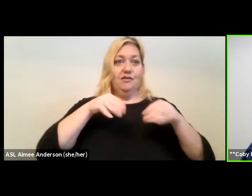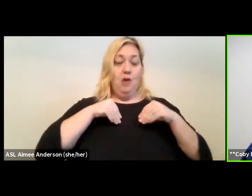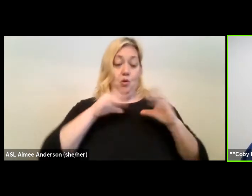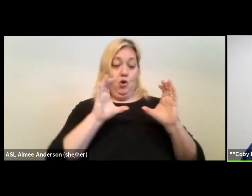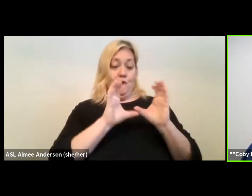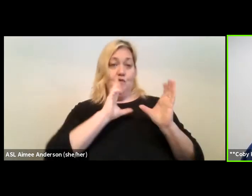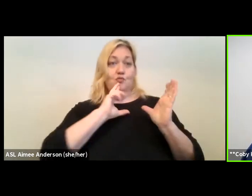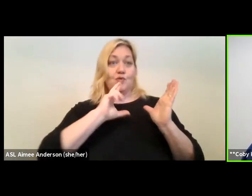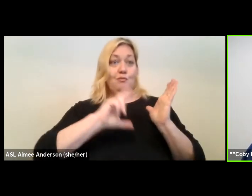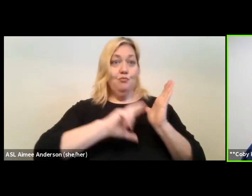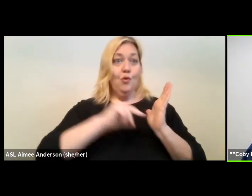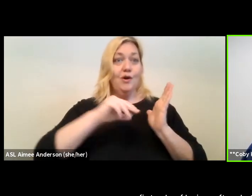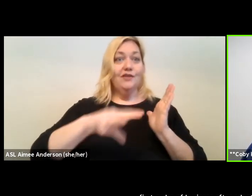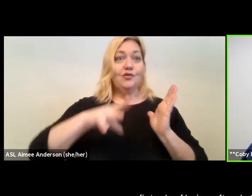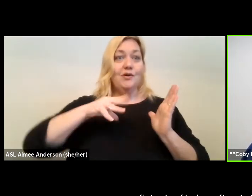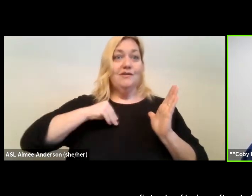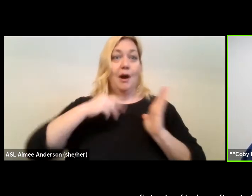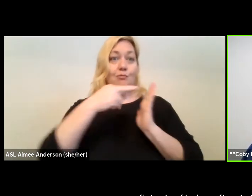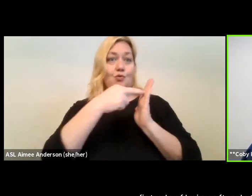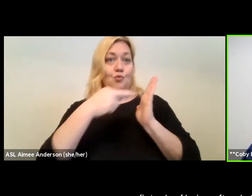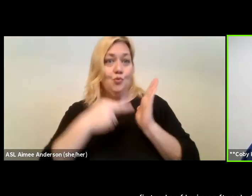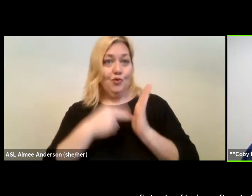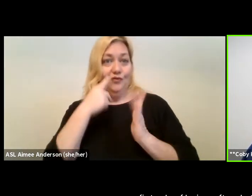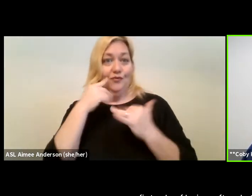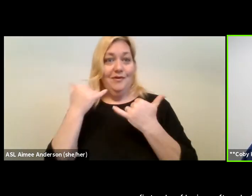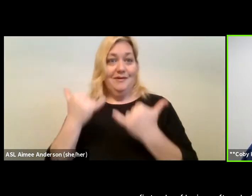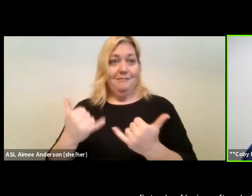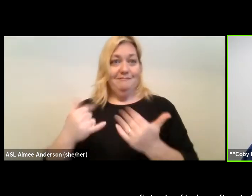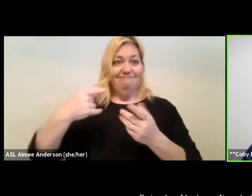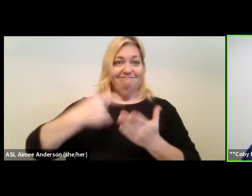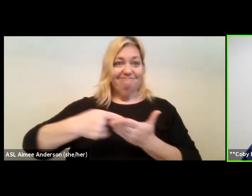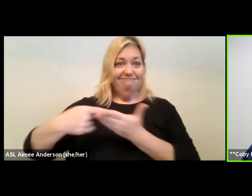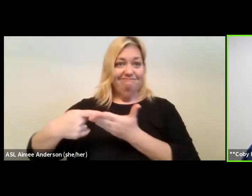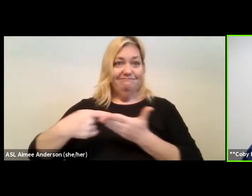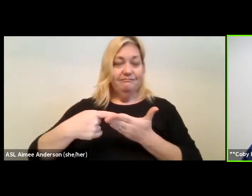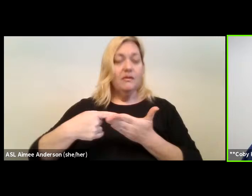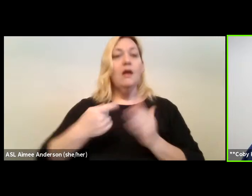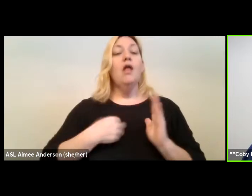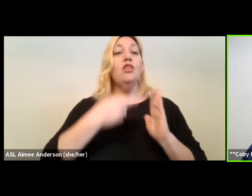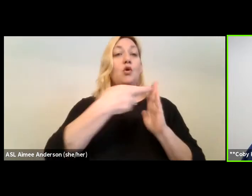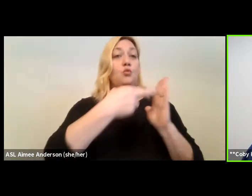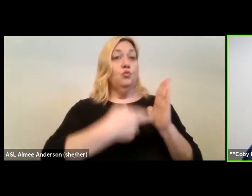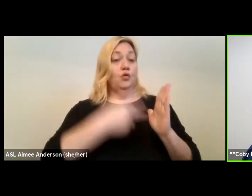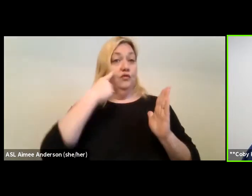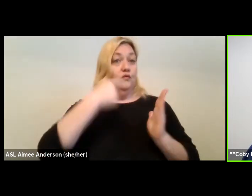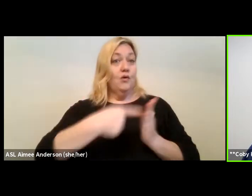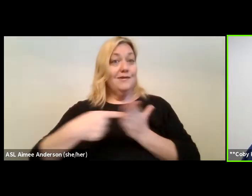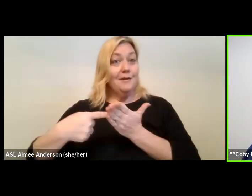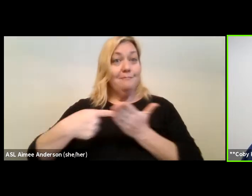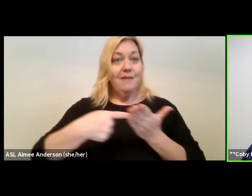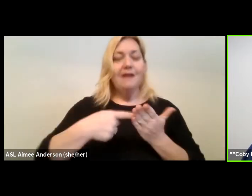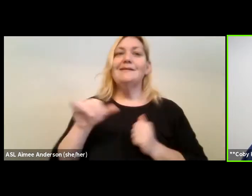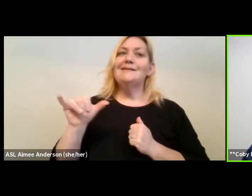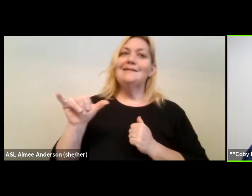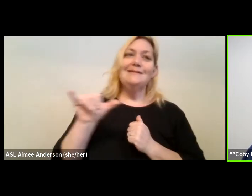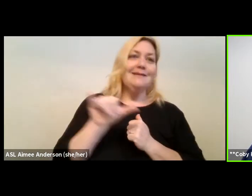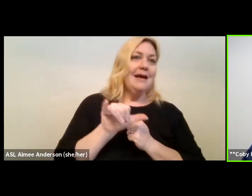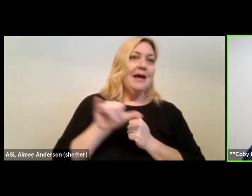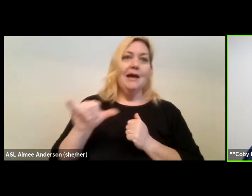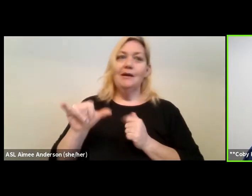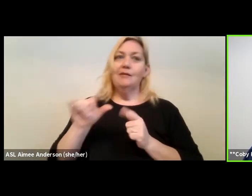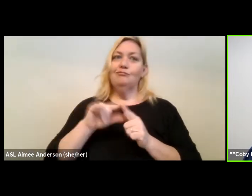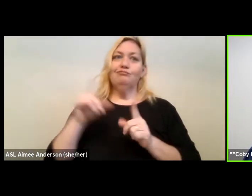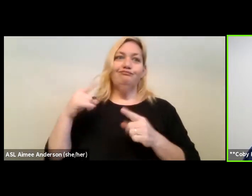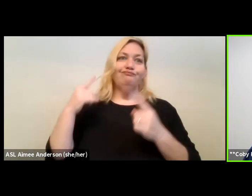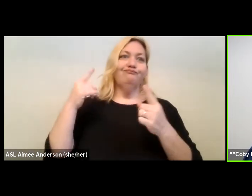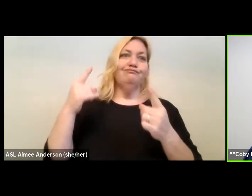report is to adopt the rules for debate. The rules for debate are essentially the same as they have been for